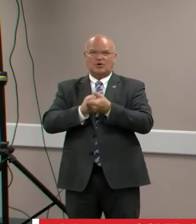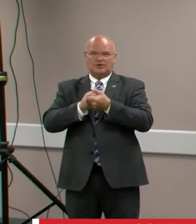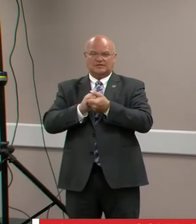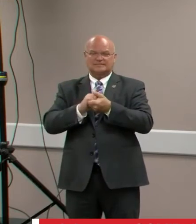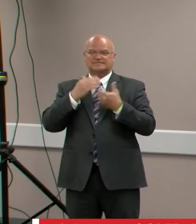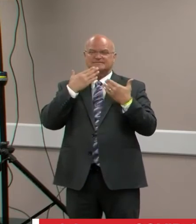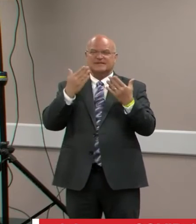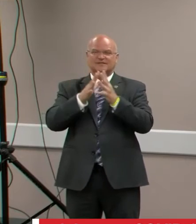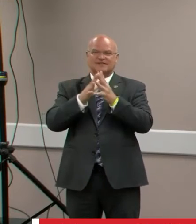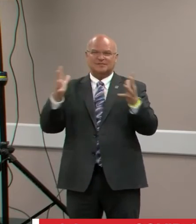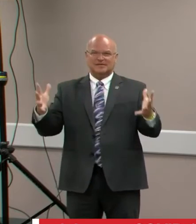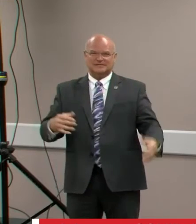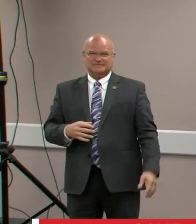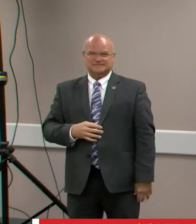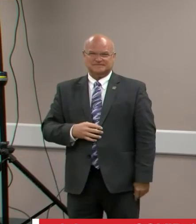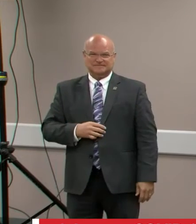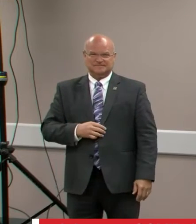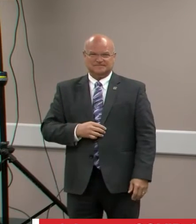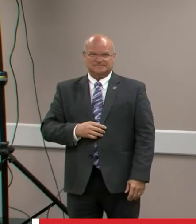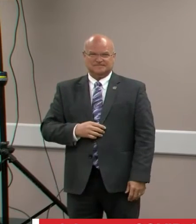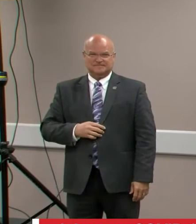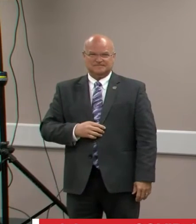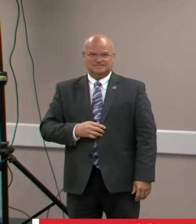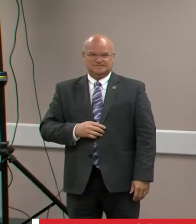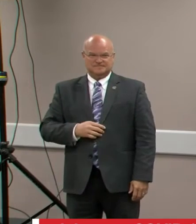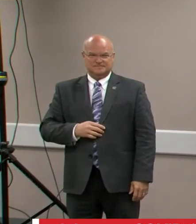thank you very much.